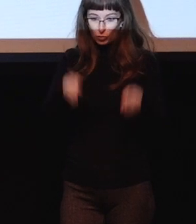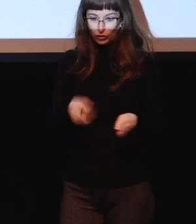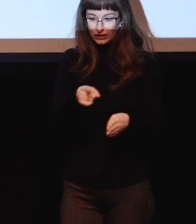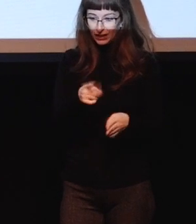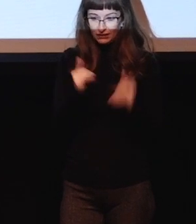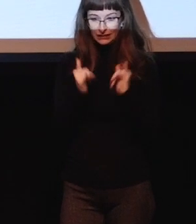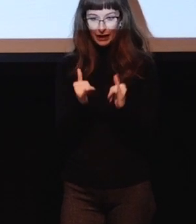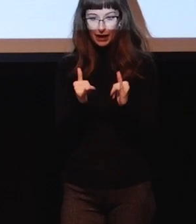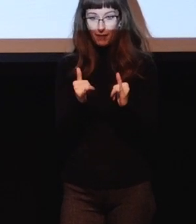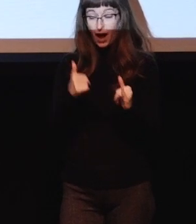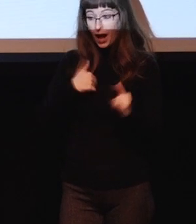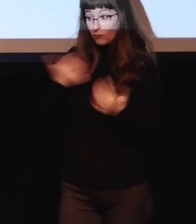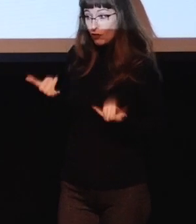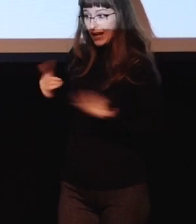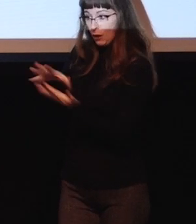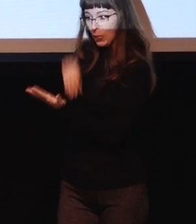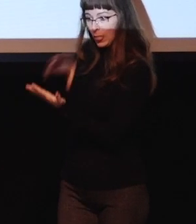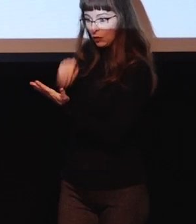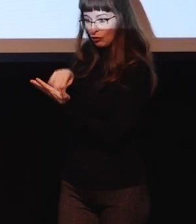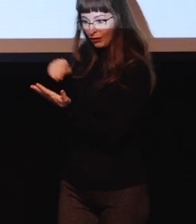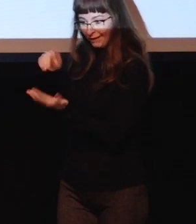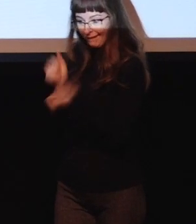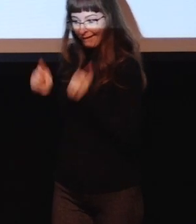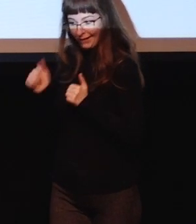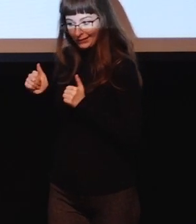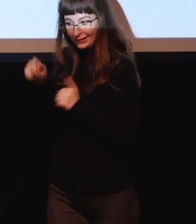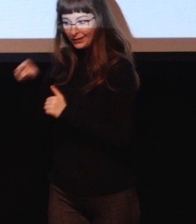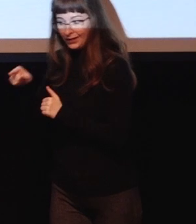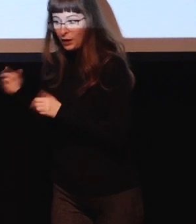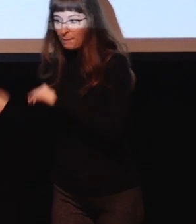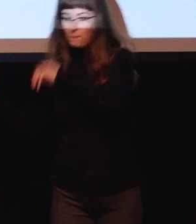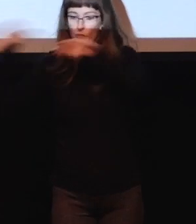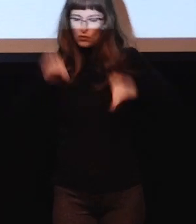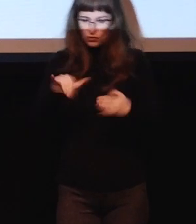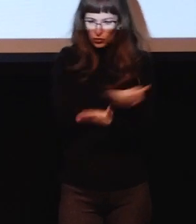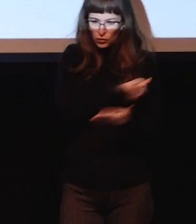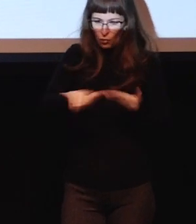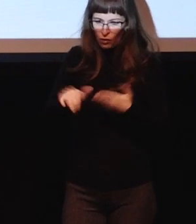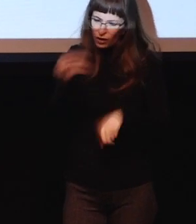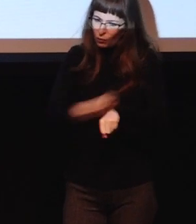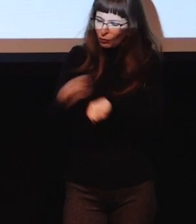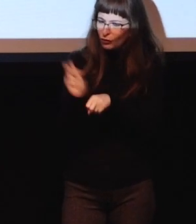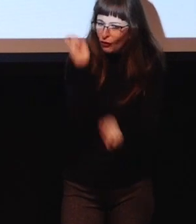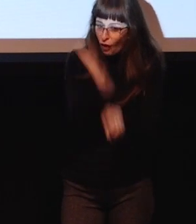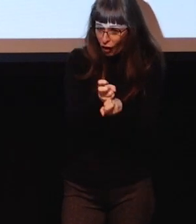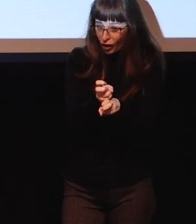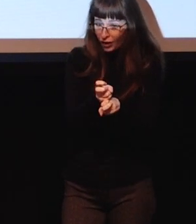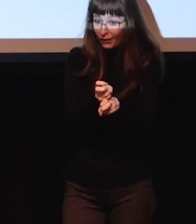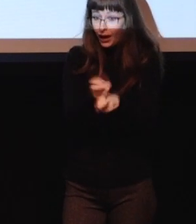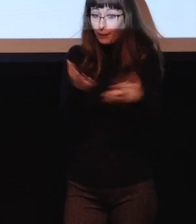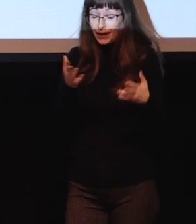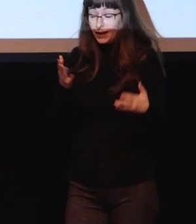take what I learned in acting class and I moved to New York and I tried very hard, I didn't know if it